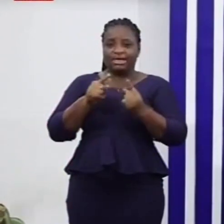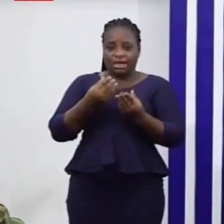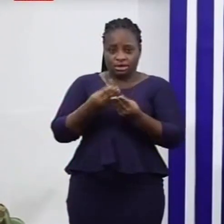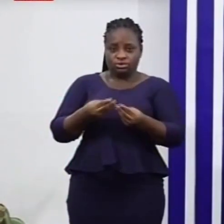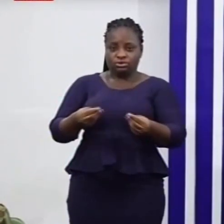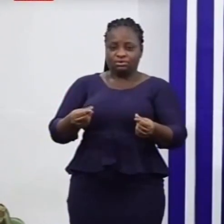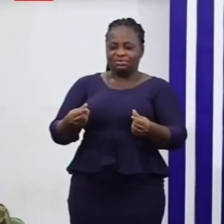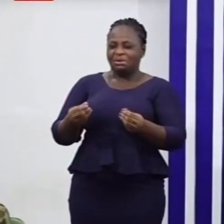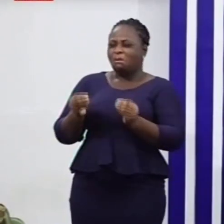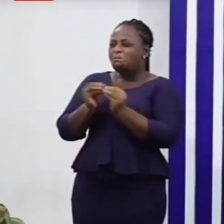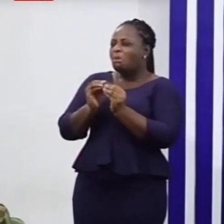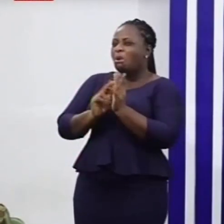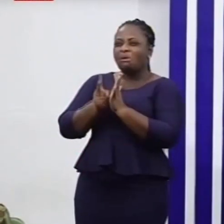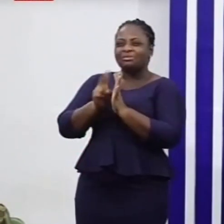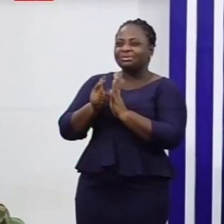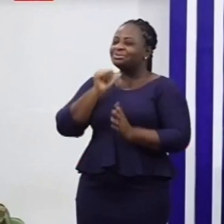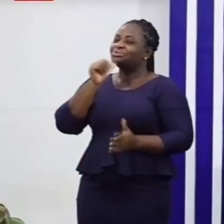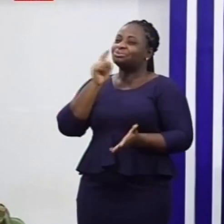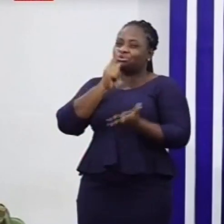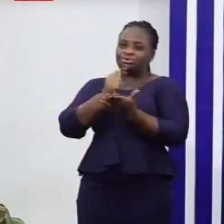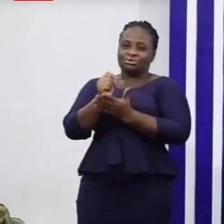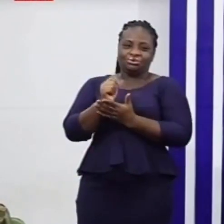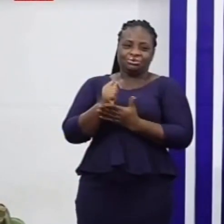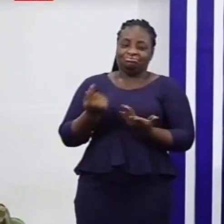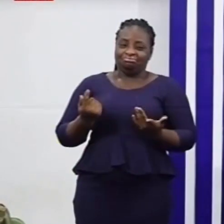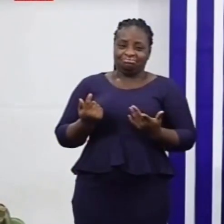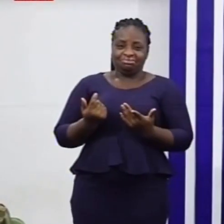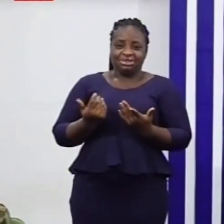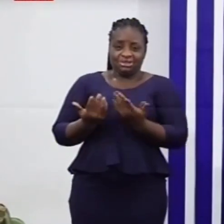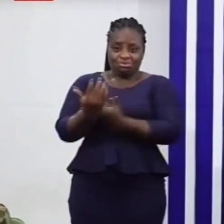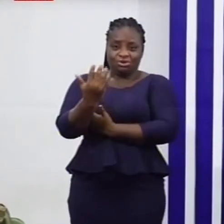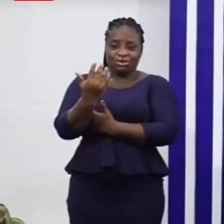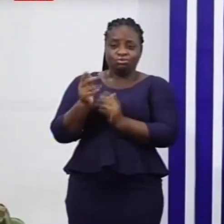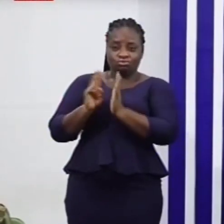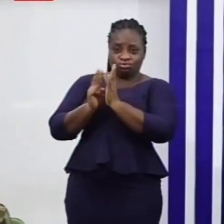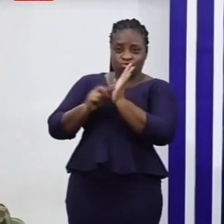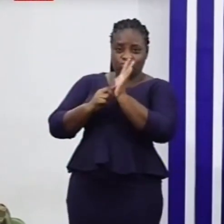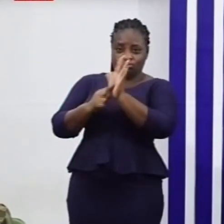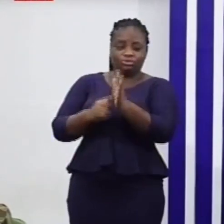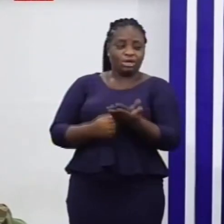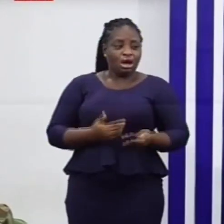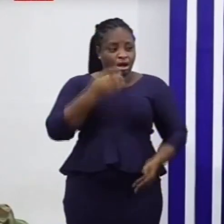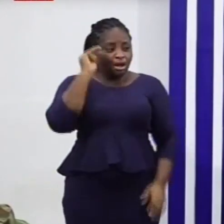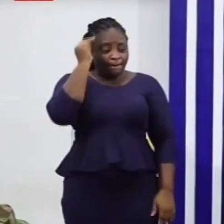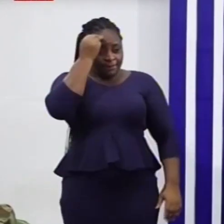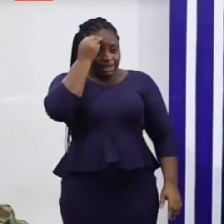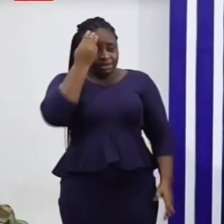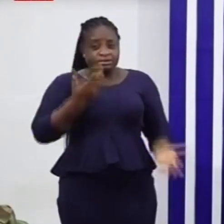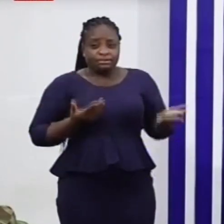videos ni bebre anye no kra anope yenya bra ye beda ne dia chemo. Honorable Minister, the